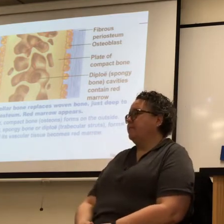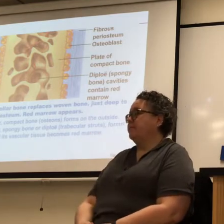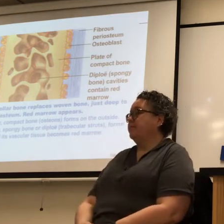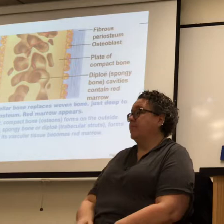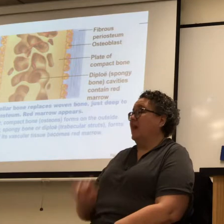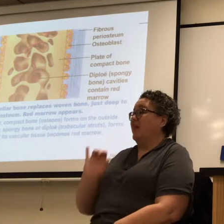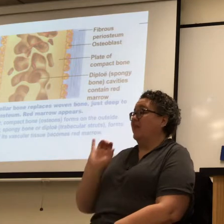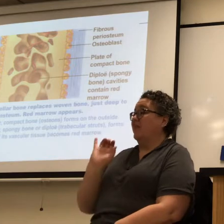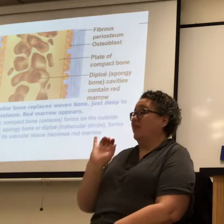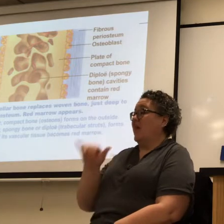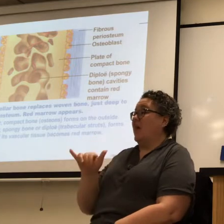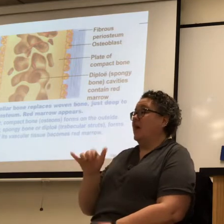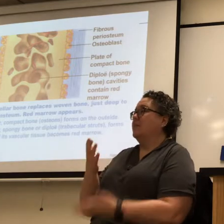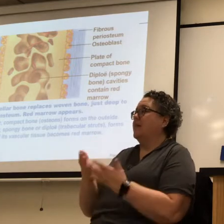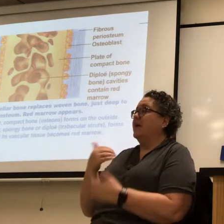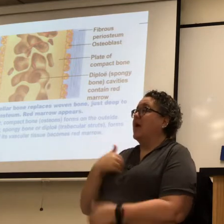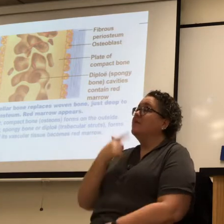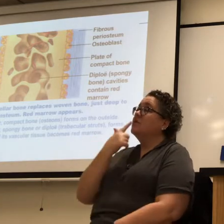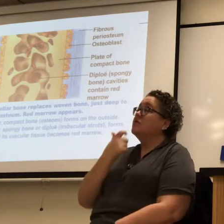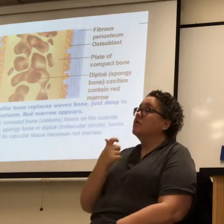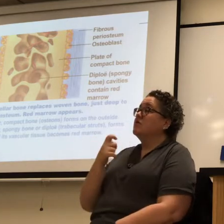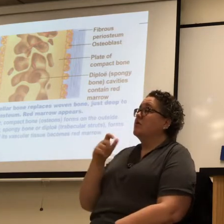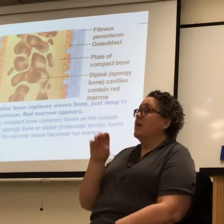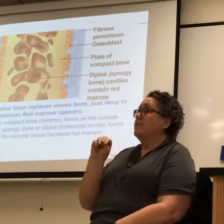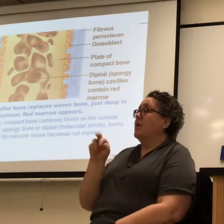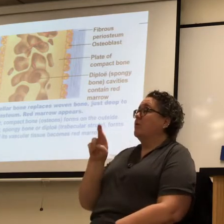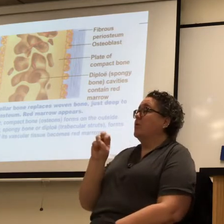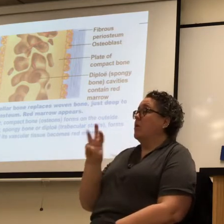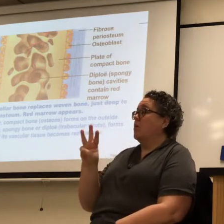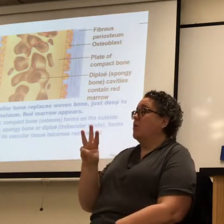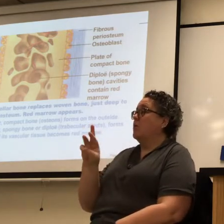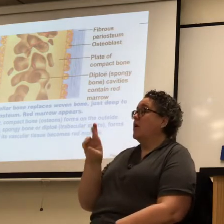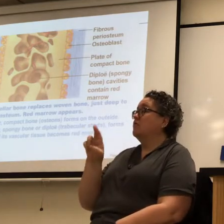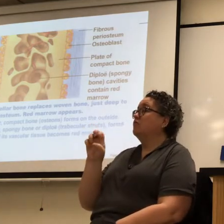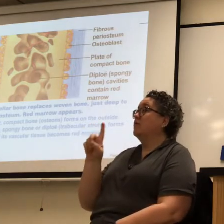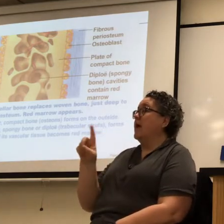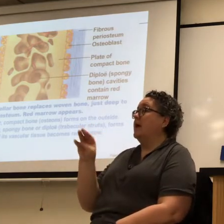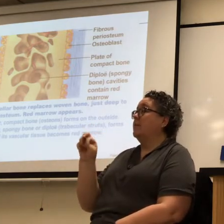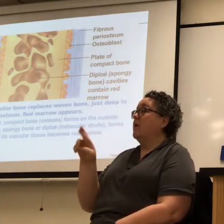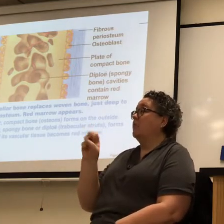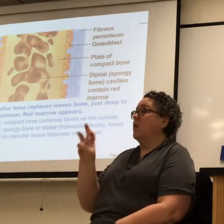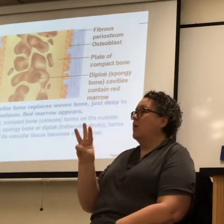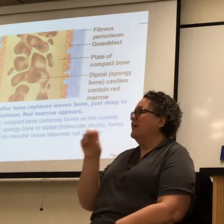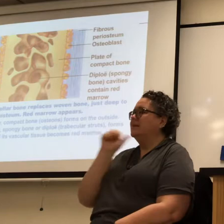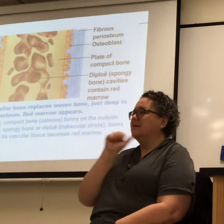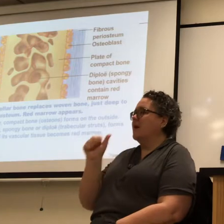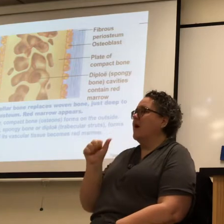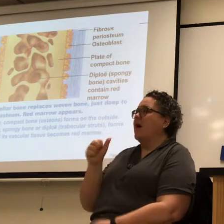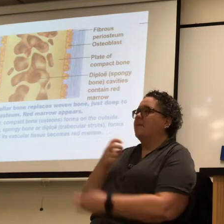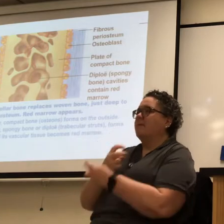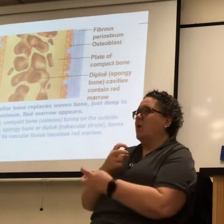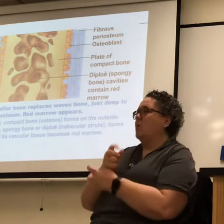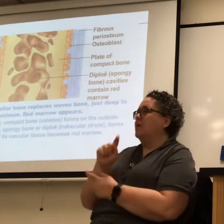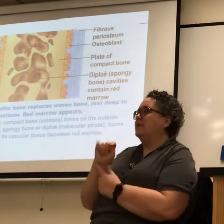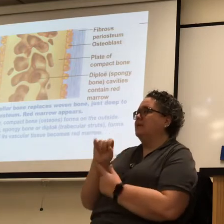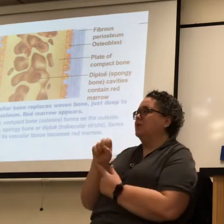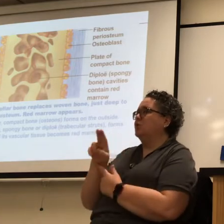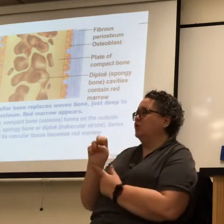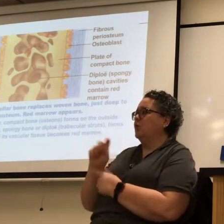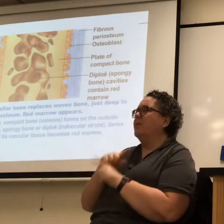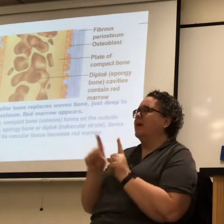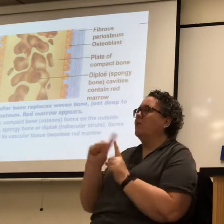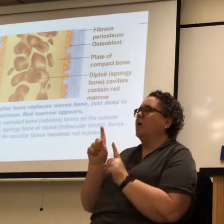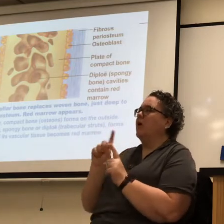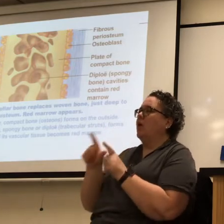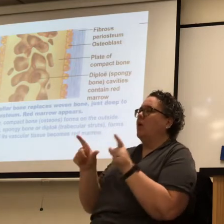And that is where you might have the red marrow. Red marrow is not bone tissue. But it's where it's located inside the boat. So I'll